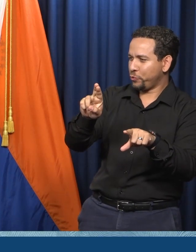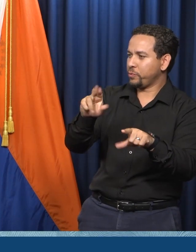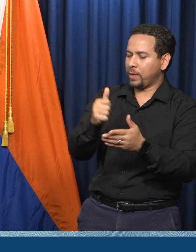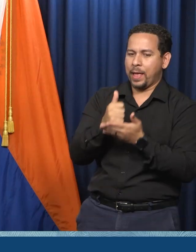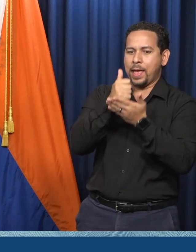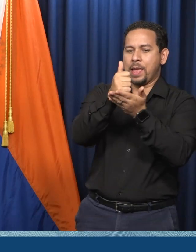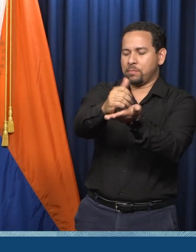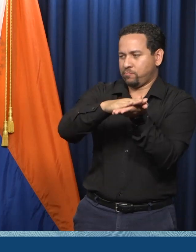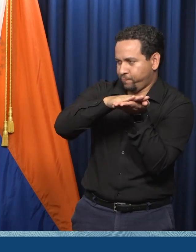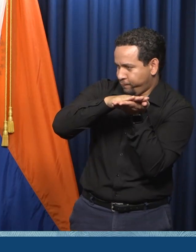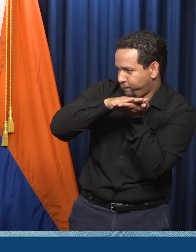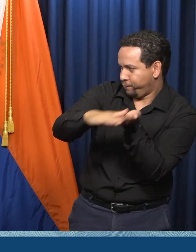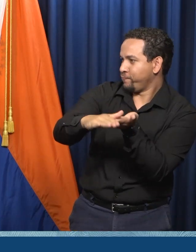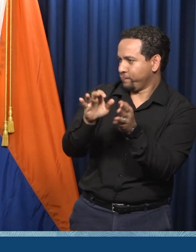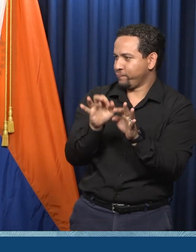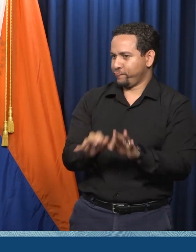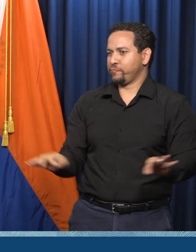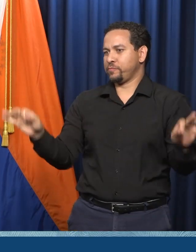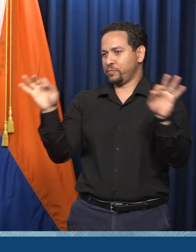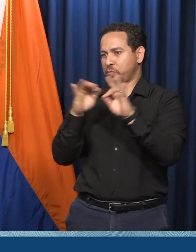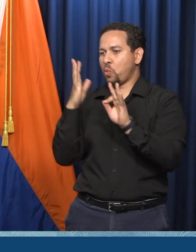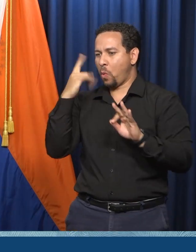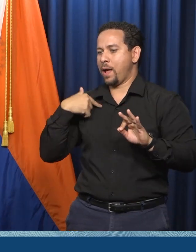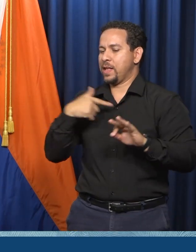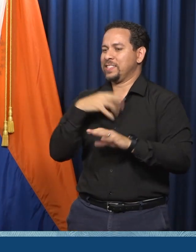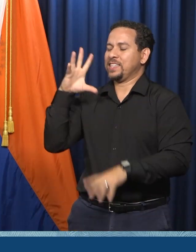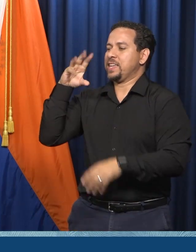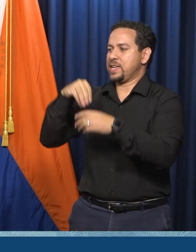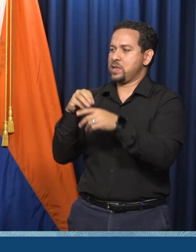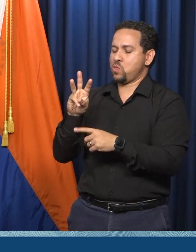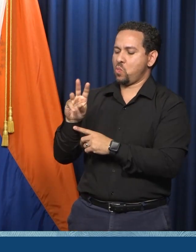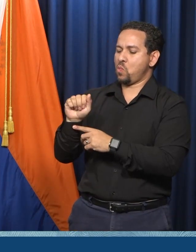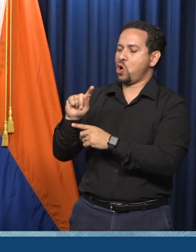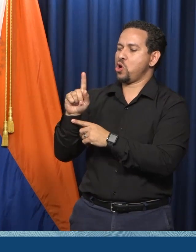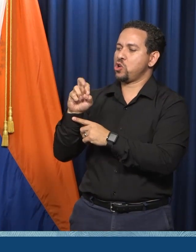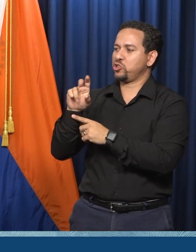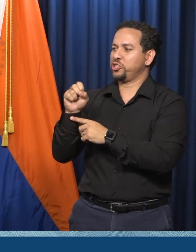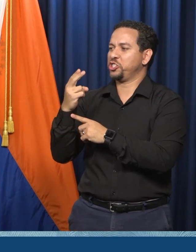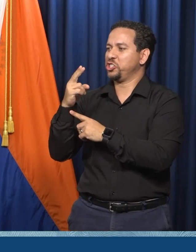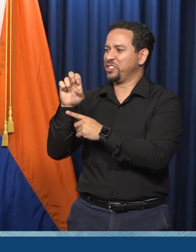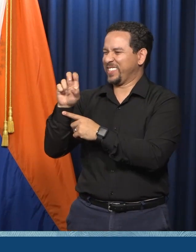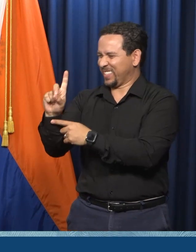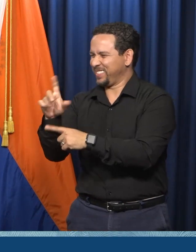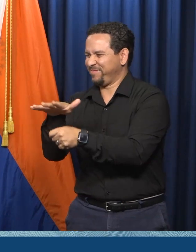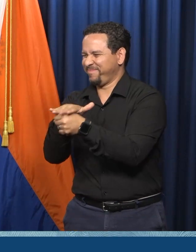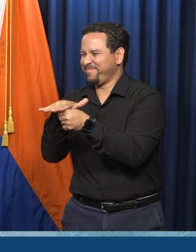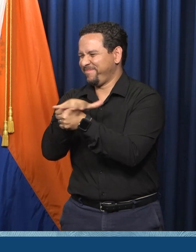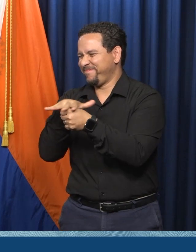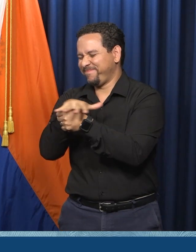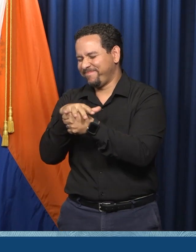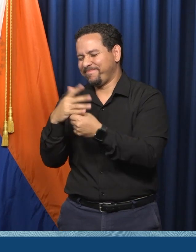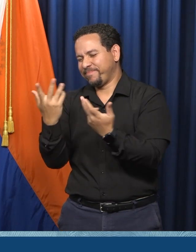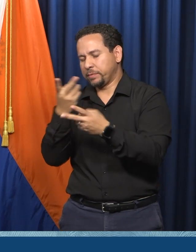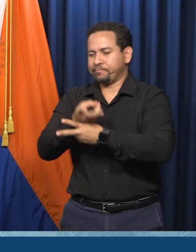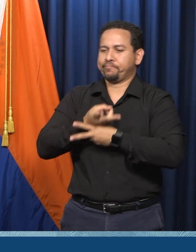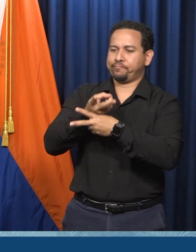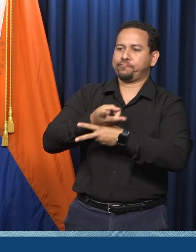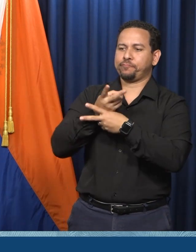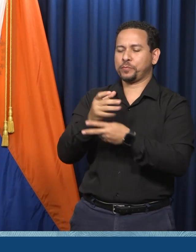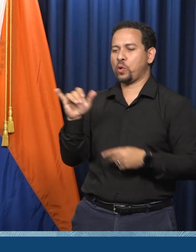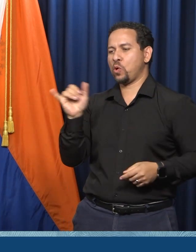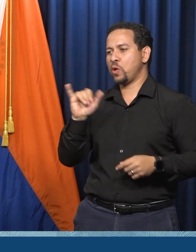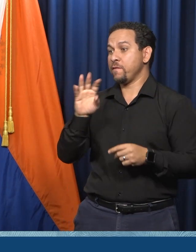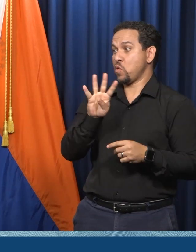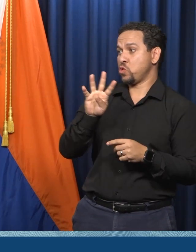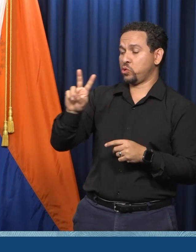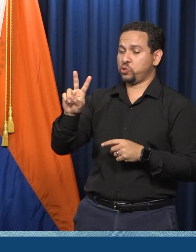the watershed. Lewisboro Commons is on housing. We have a 42-unit affordable housing complex on